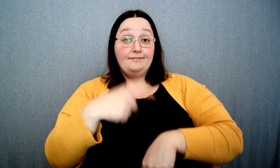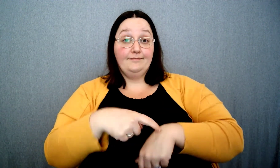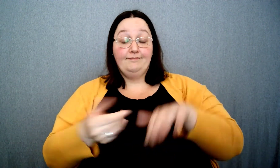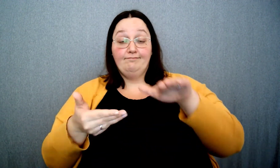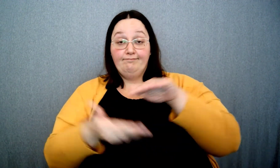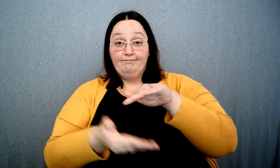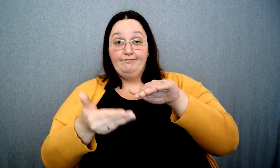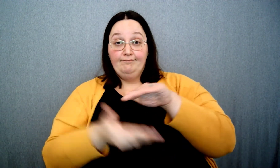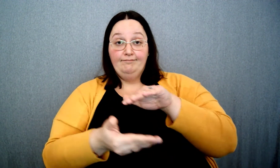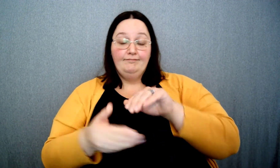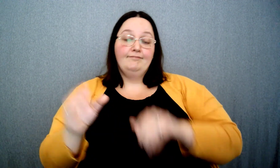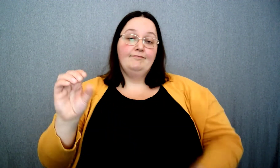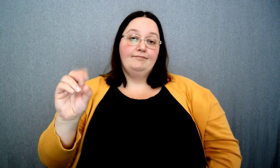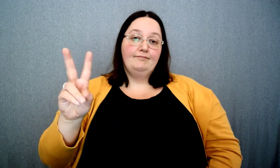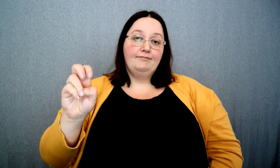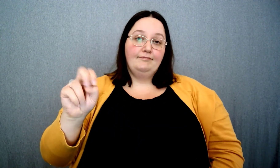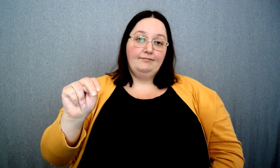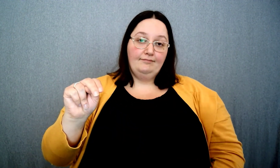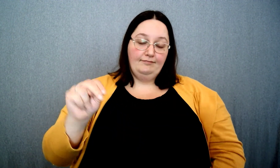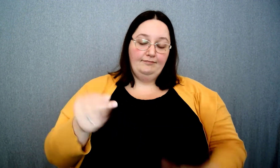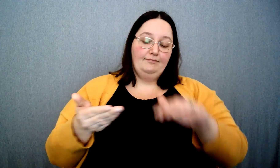If you push twice, that's the sign oven.